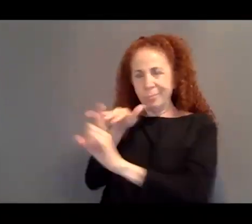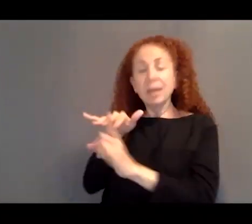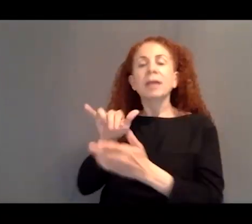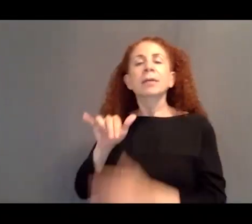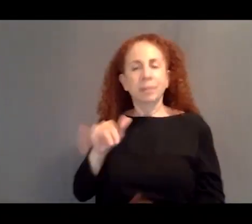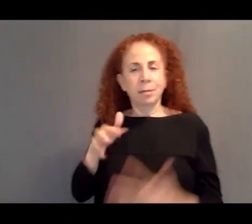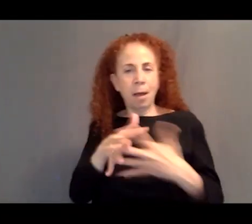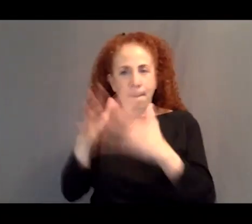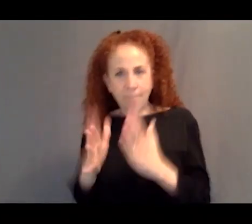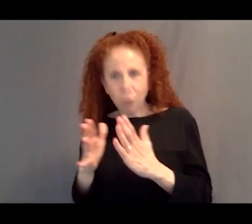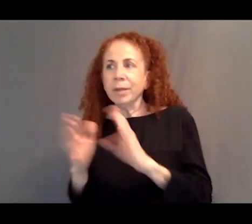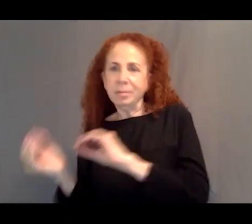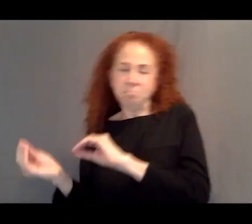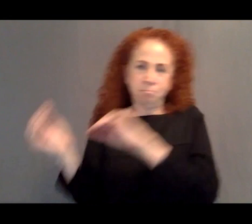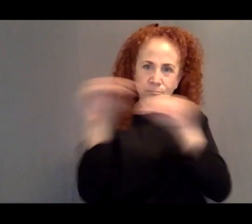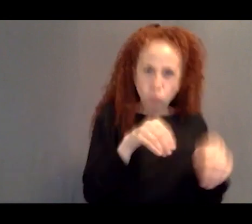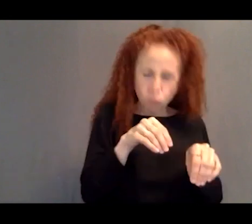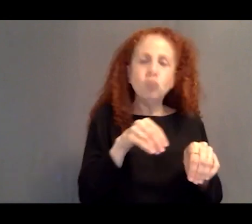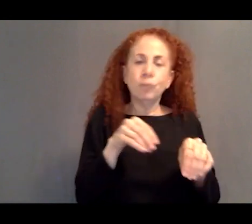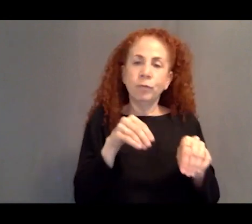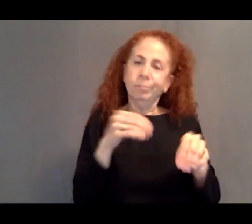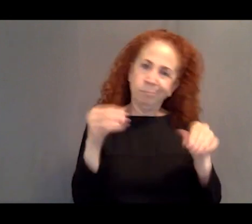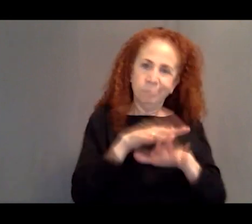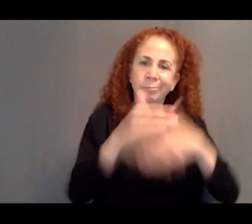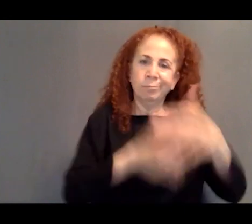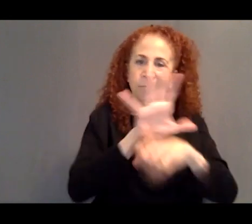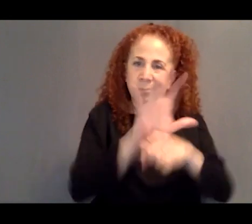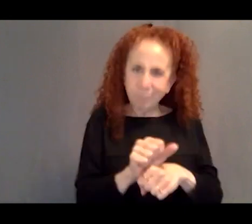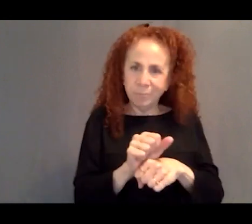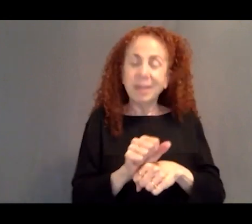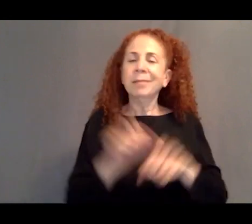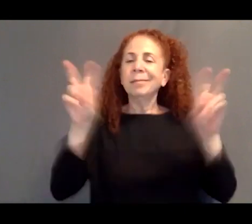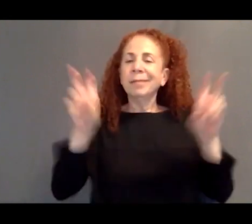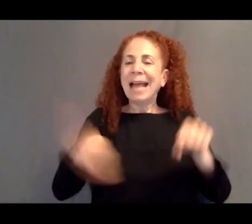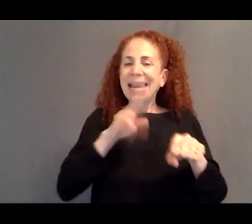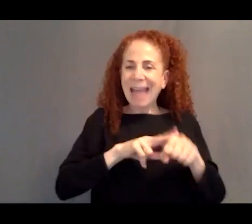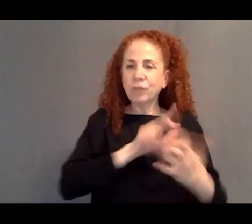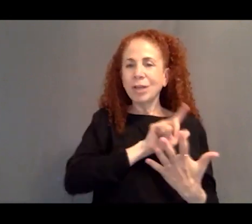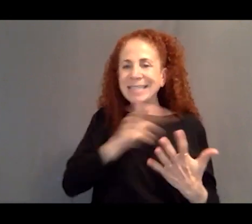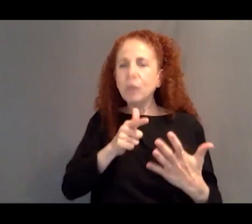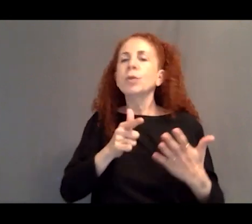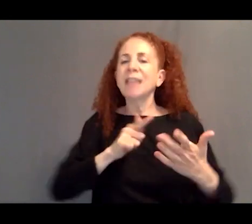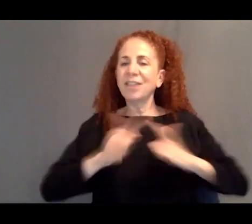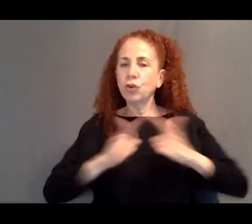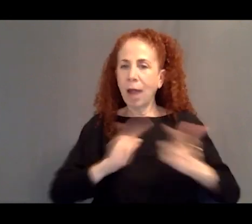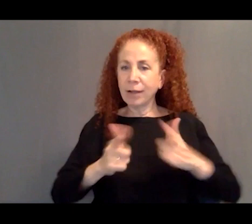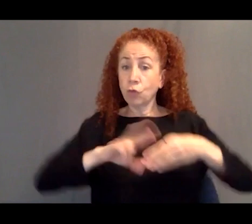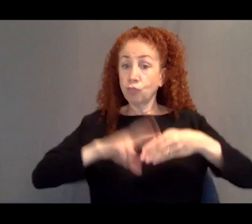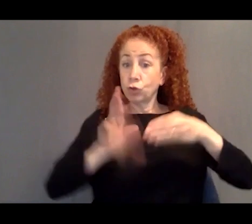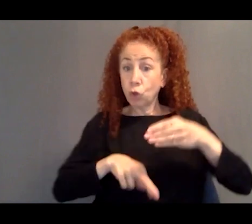a, quote, almost natural sequence of interactions resulting in the